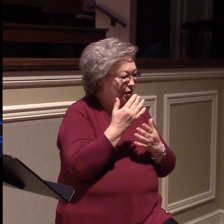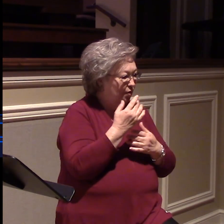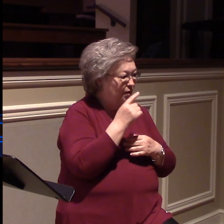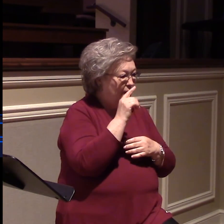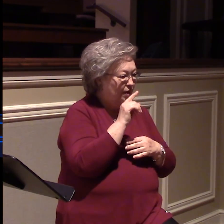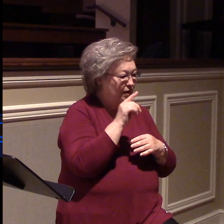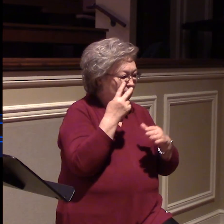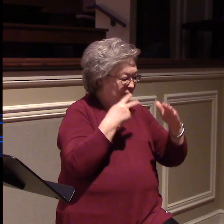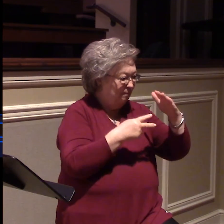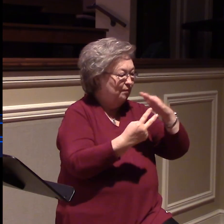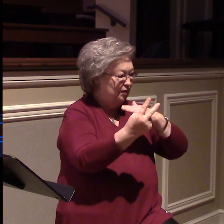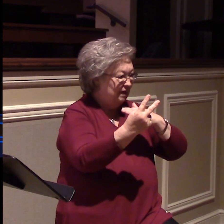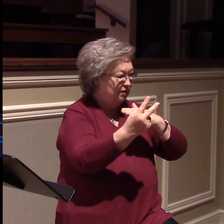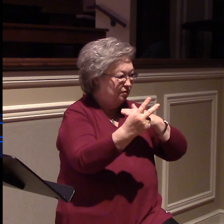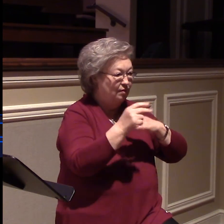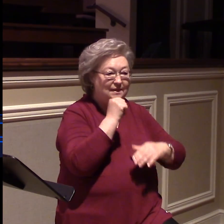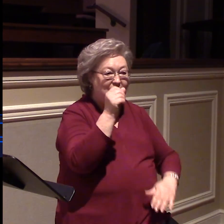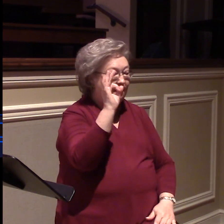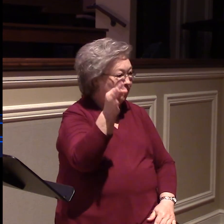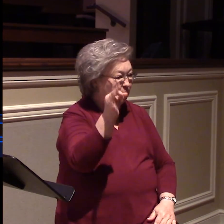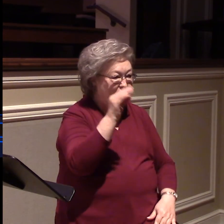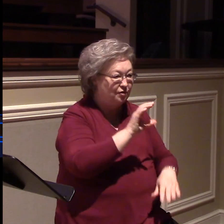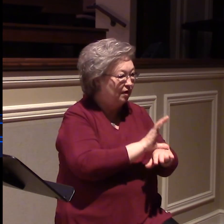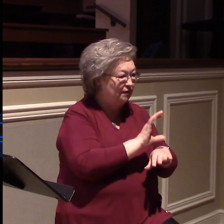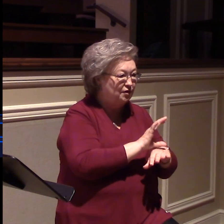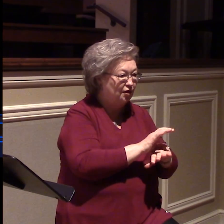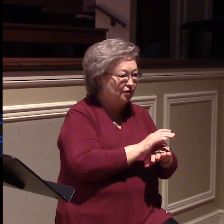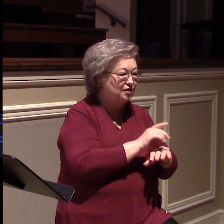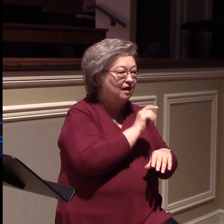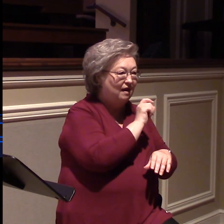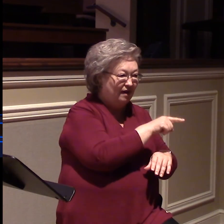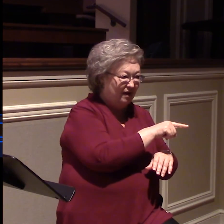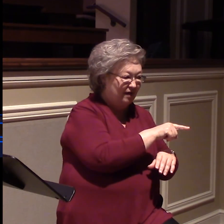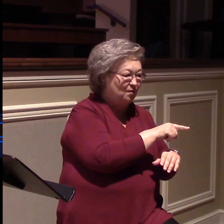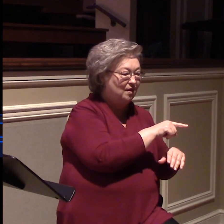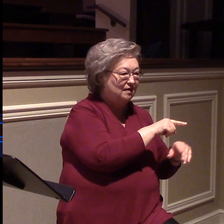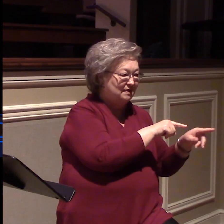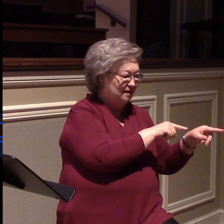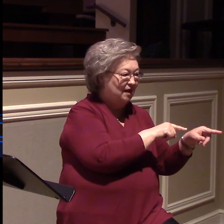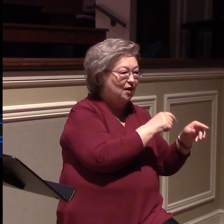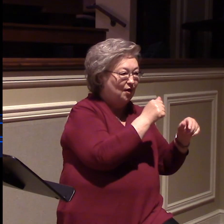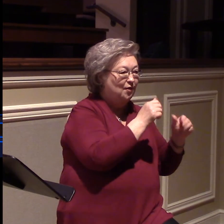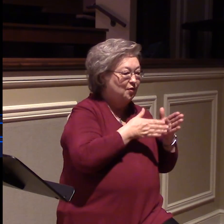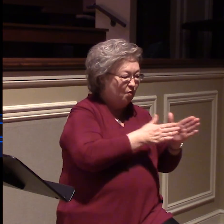predictor is if dad served in the church in a way that the kid could identify.